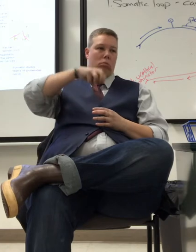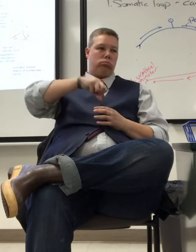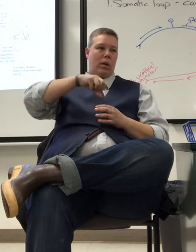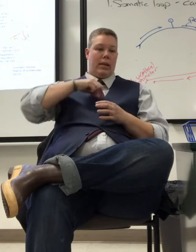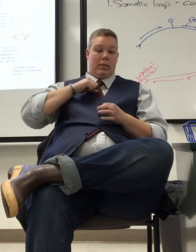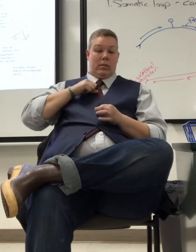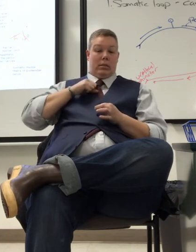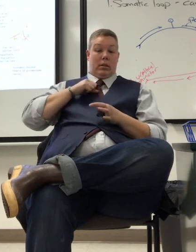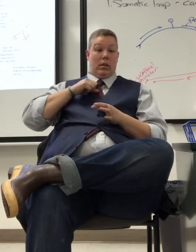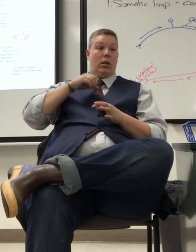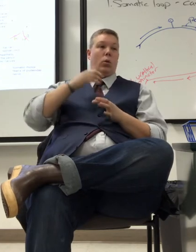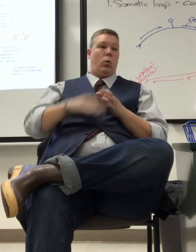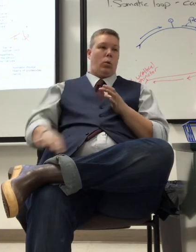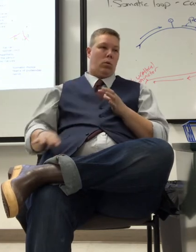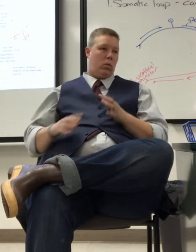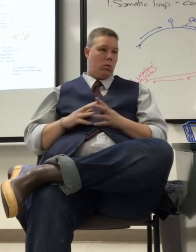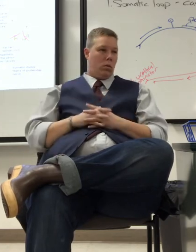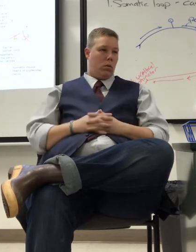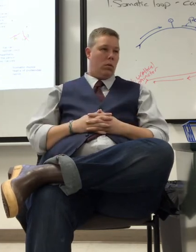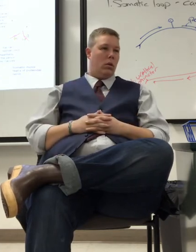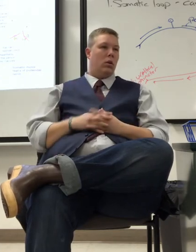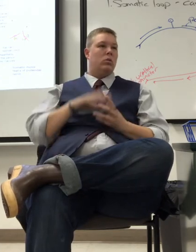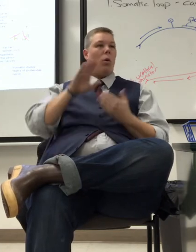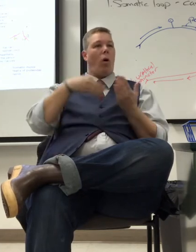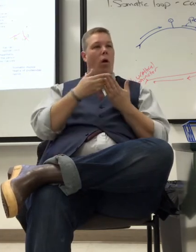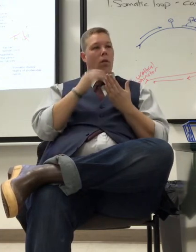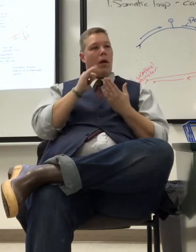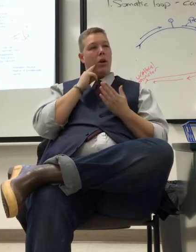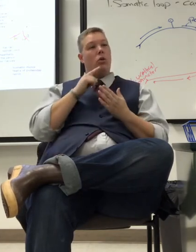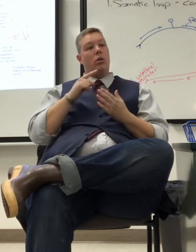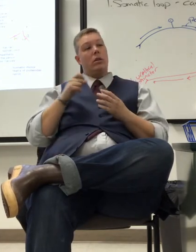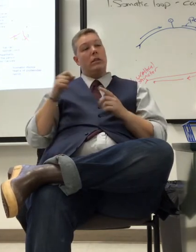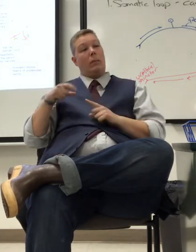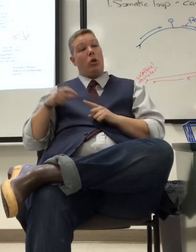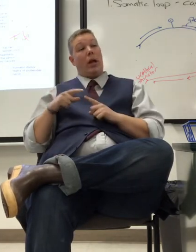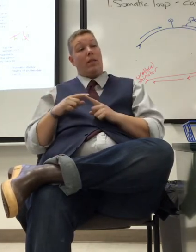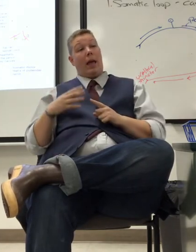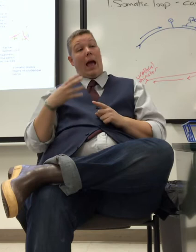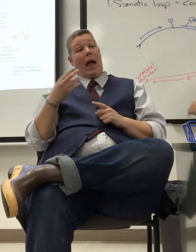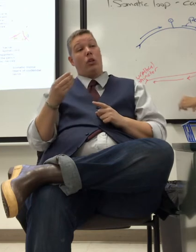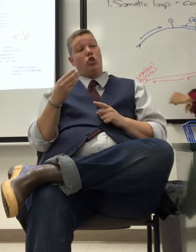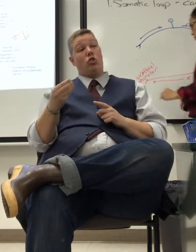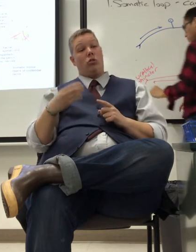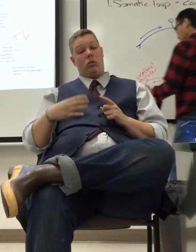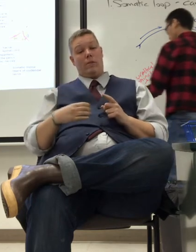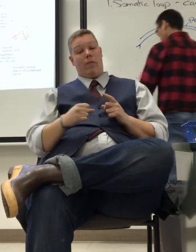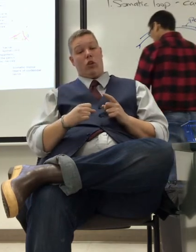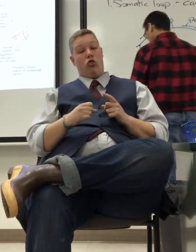Okay, so all of these things, you're stimulating the external sphincter. I'll put a plus sign here.